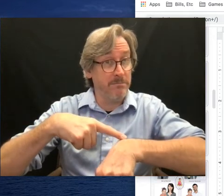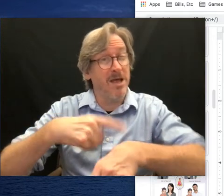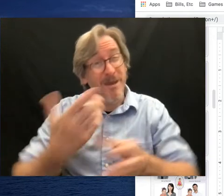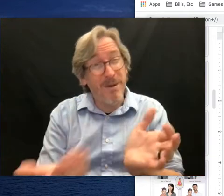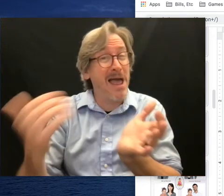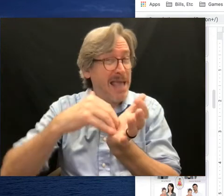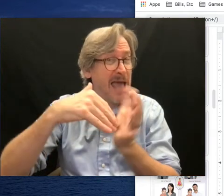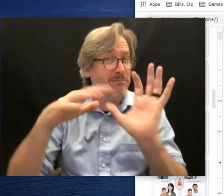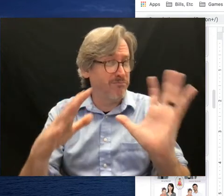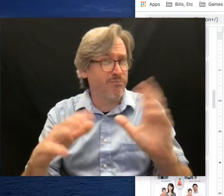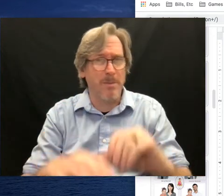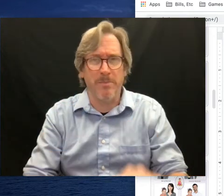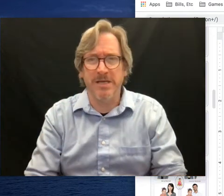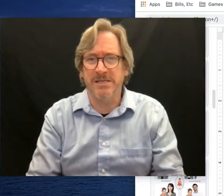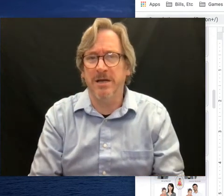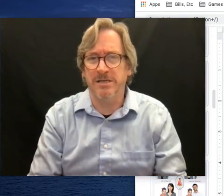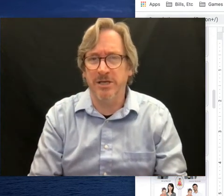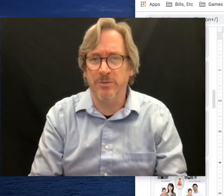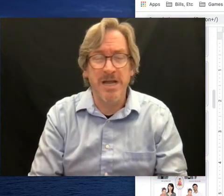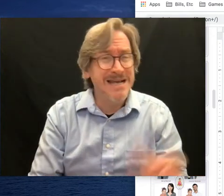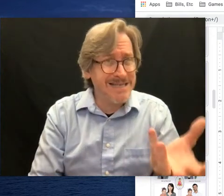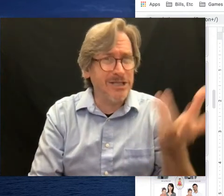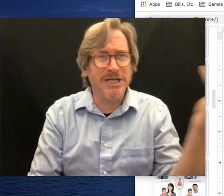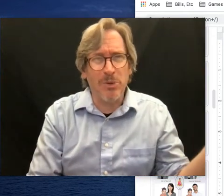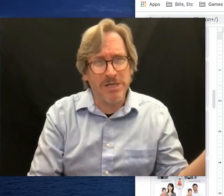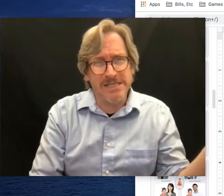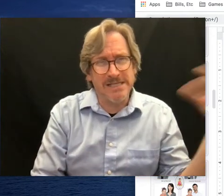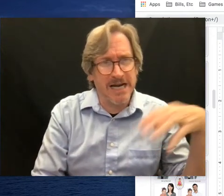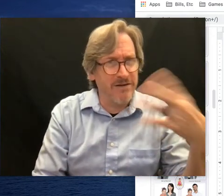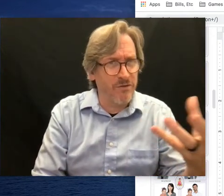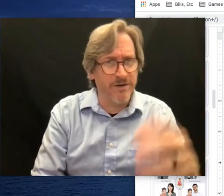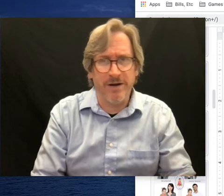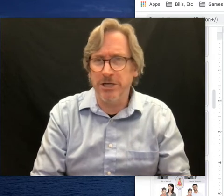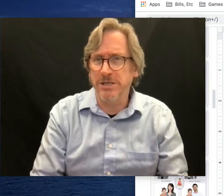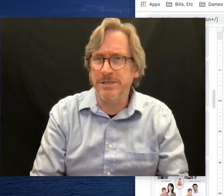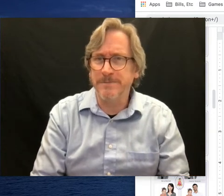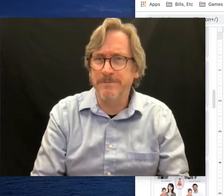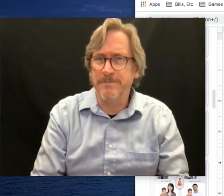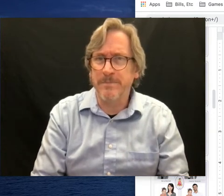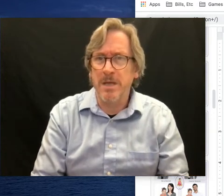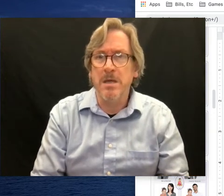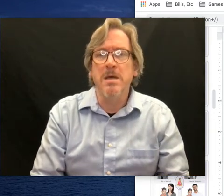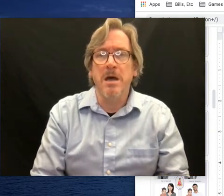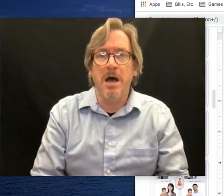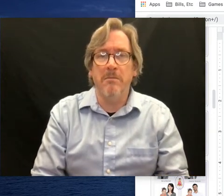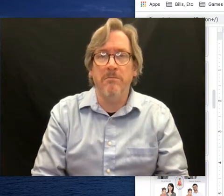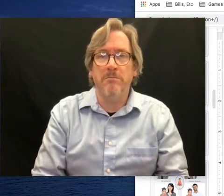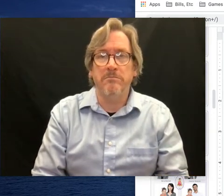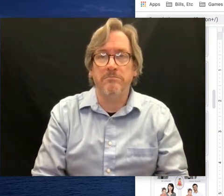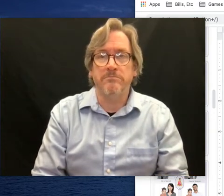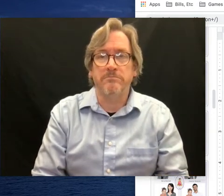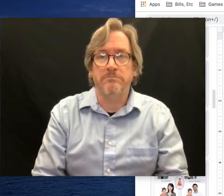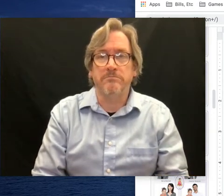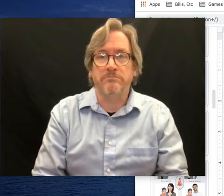time, but again, probably is a good one. Take a look at the what's the sign for variations.